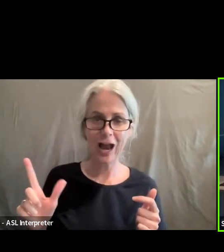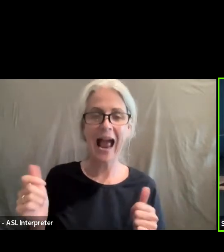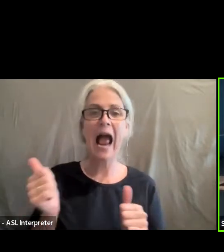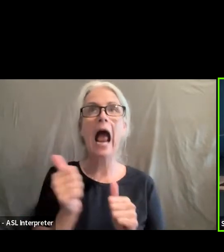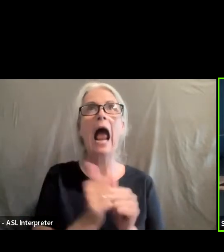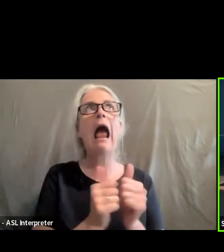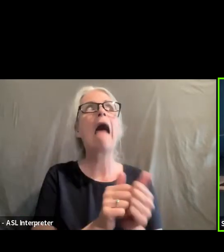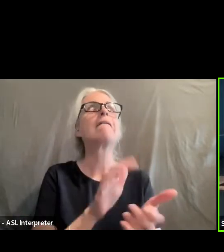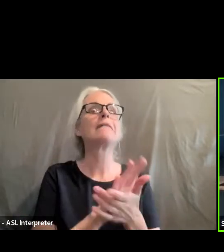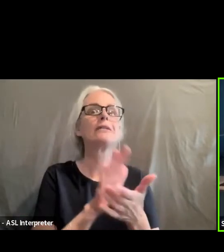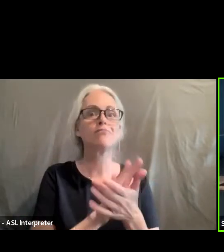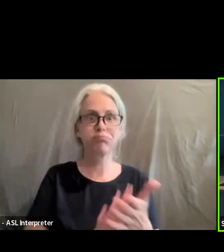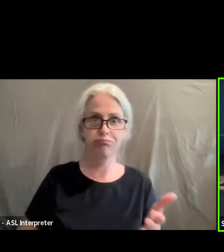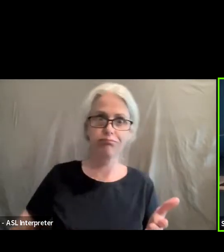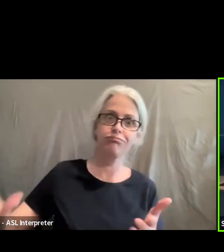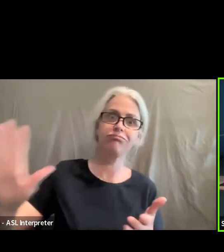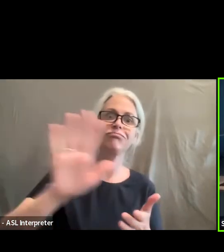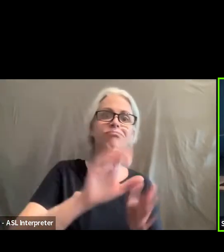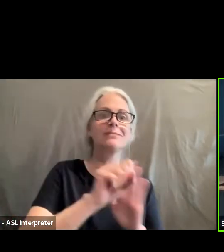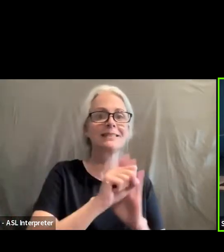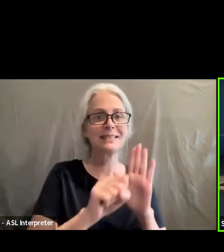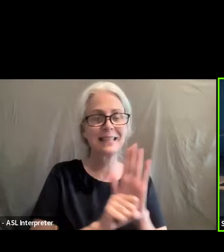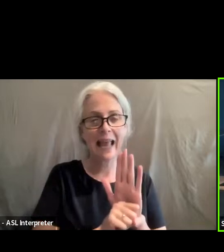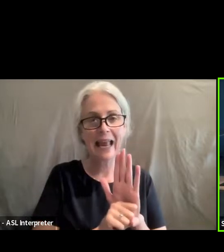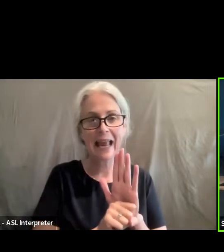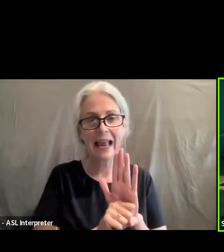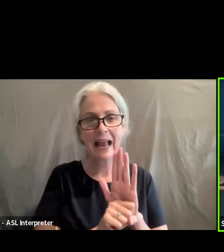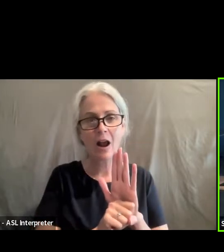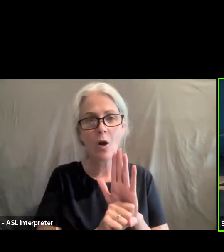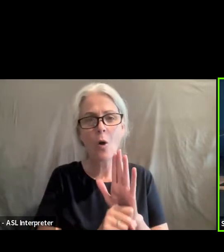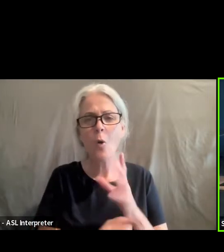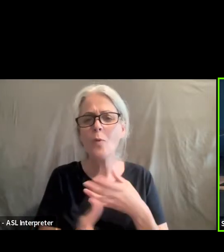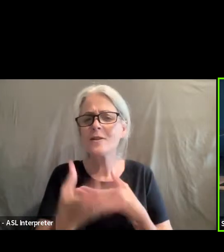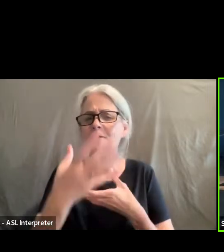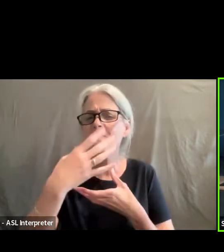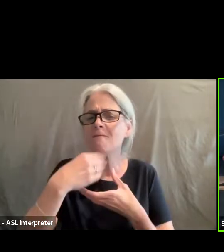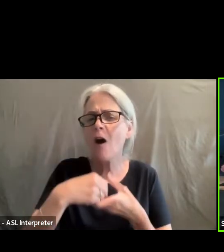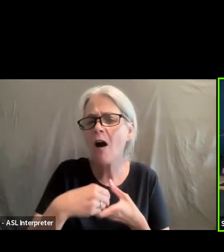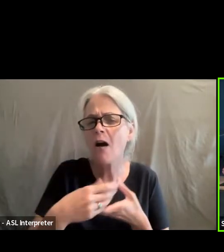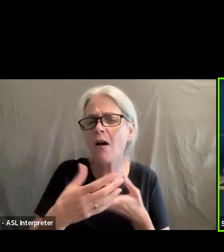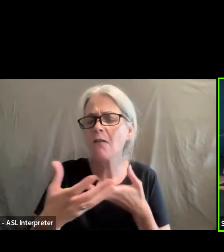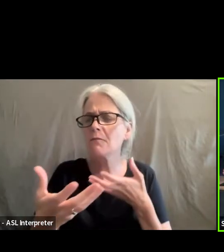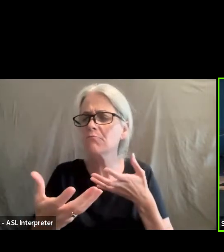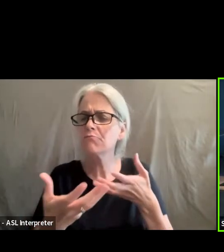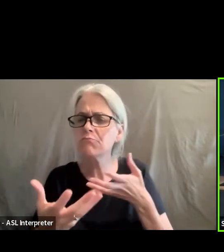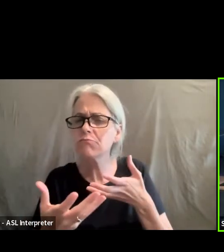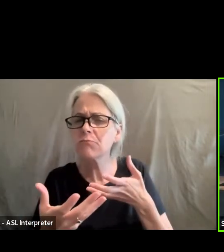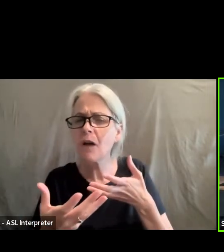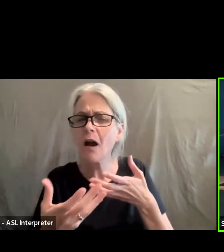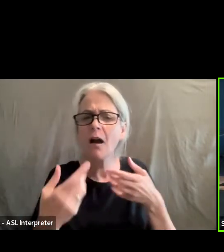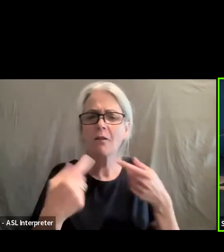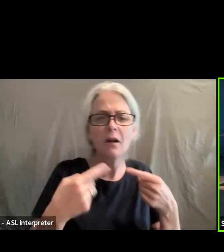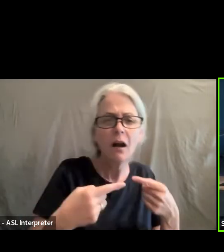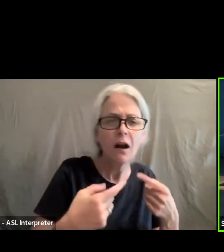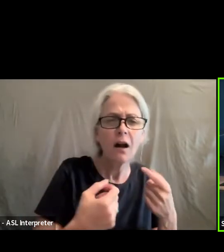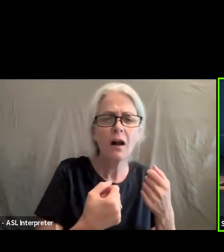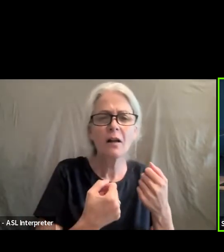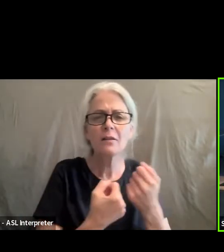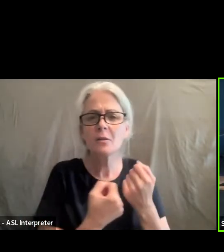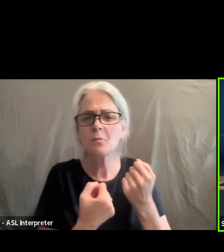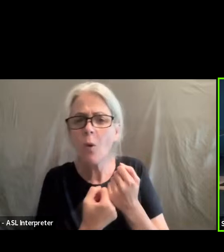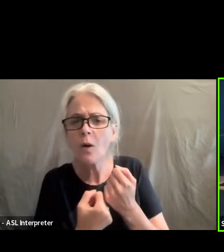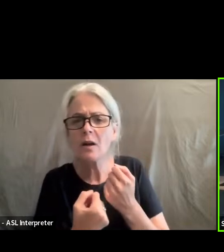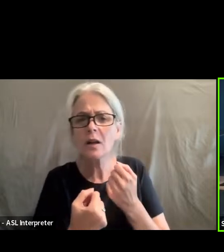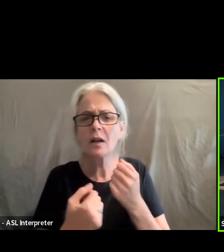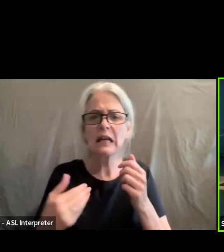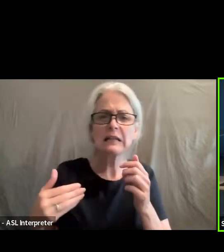institution in the state was sort of and an educational institution was engaged in either arguing about it or advocating for it.